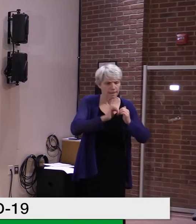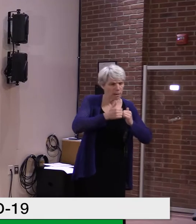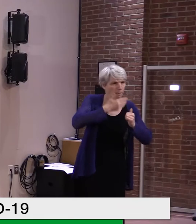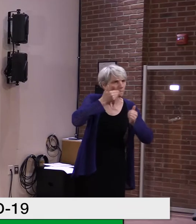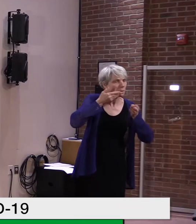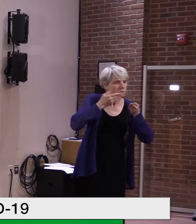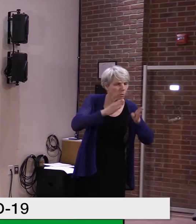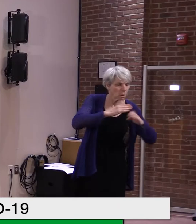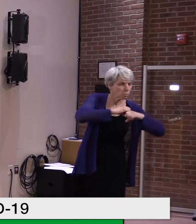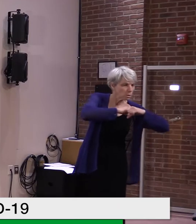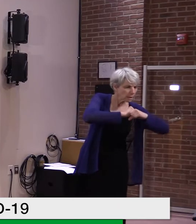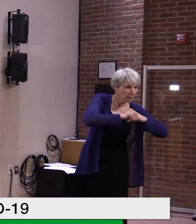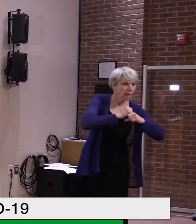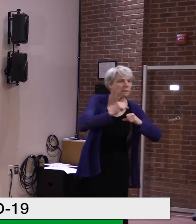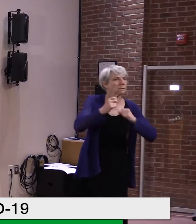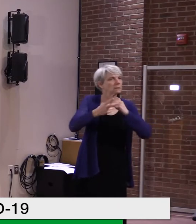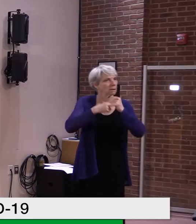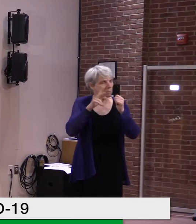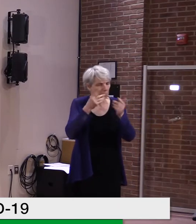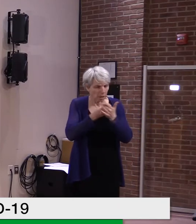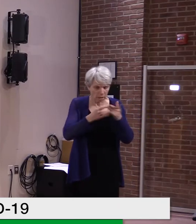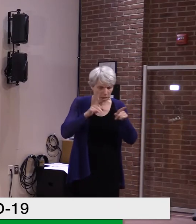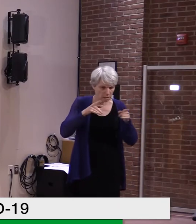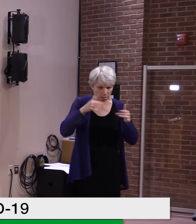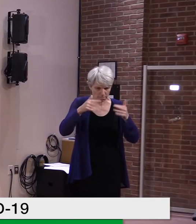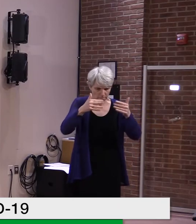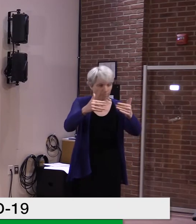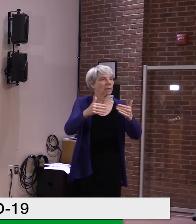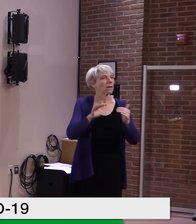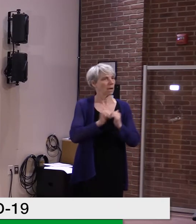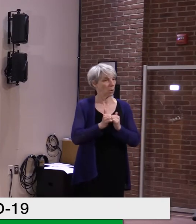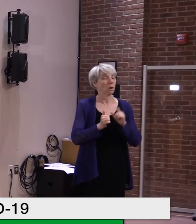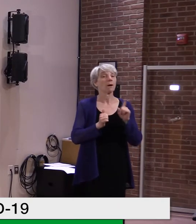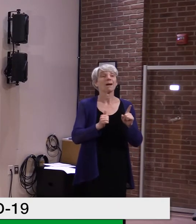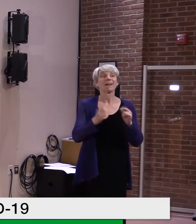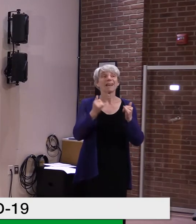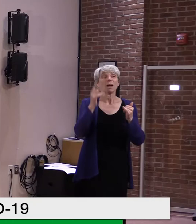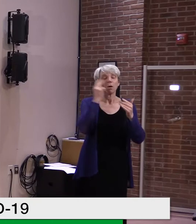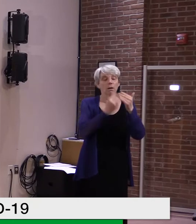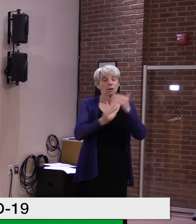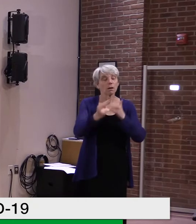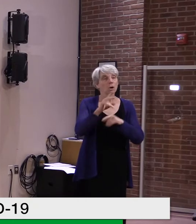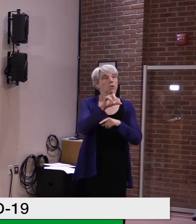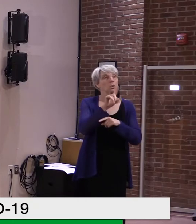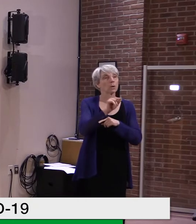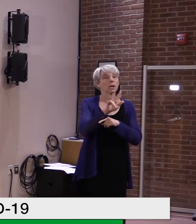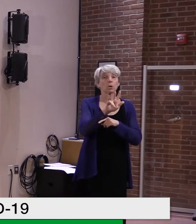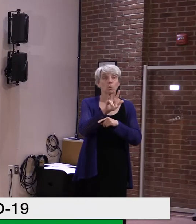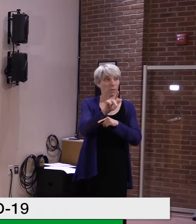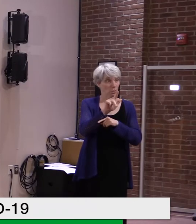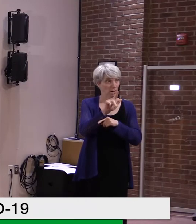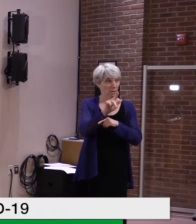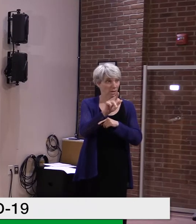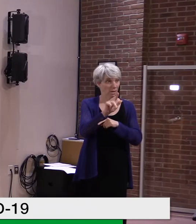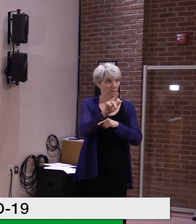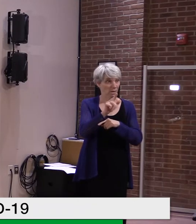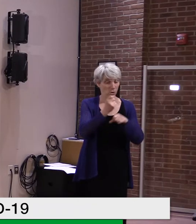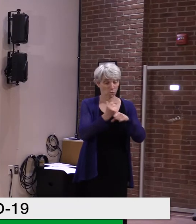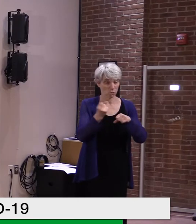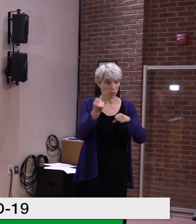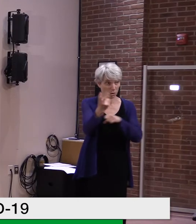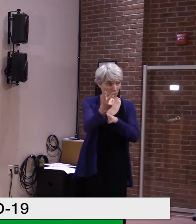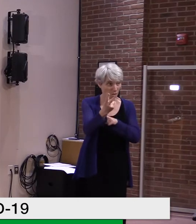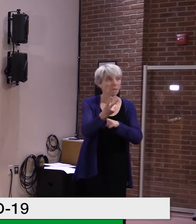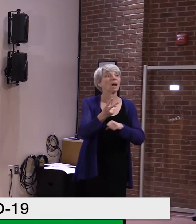doing. And then we have to look forward to 2023 and look at how we even transition it and step it